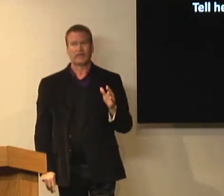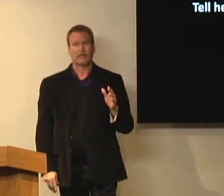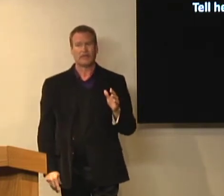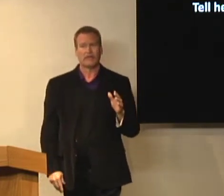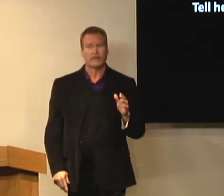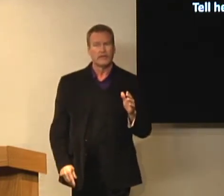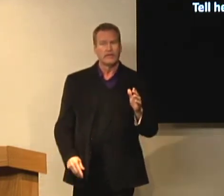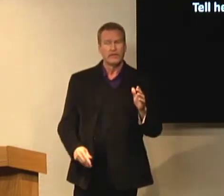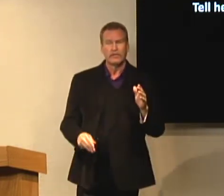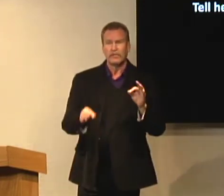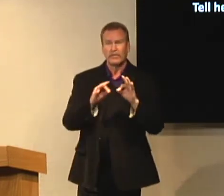mothers.